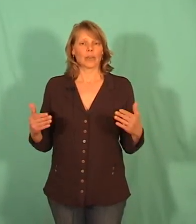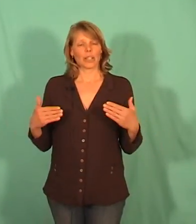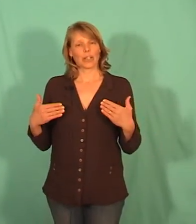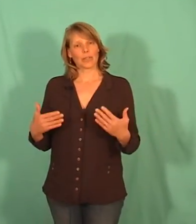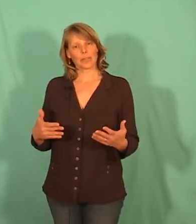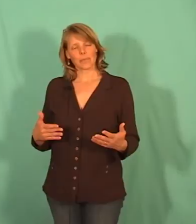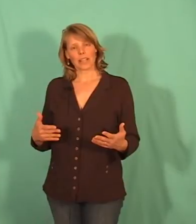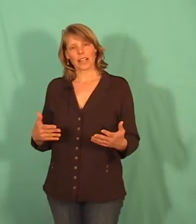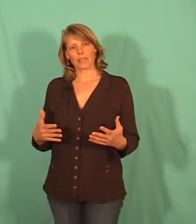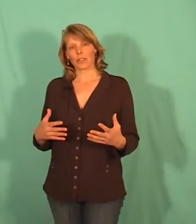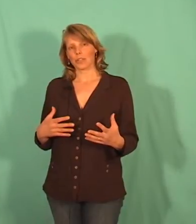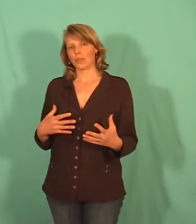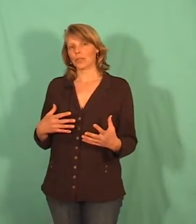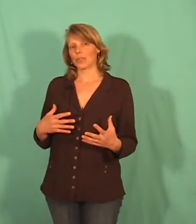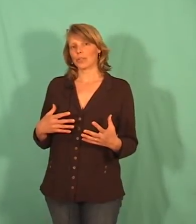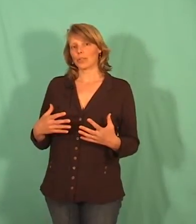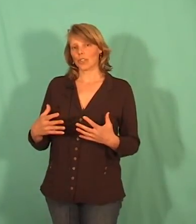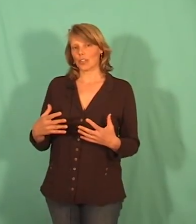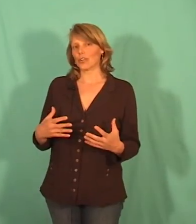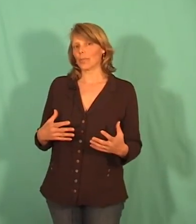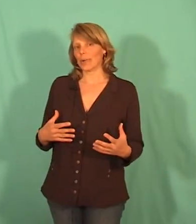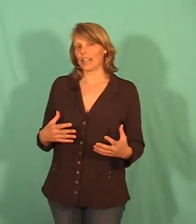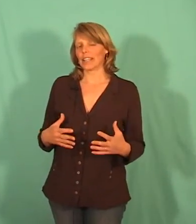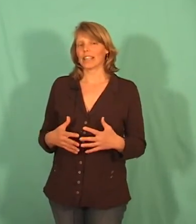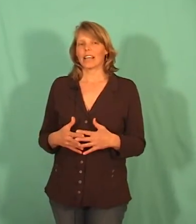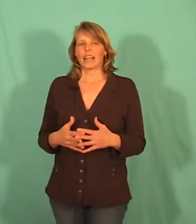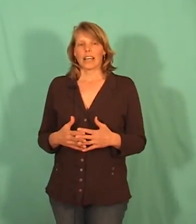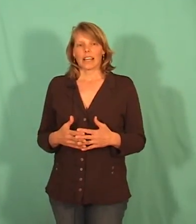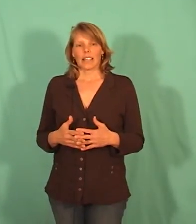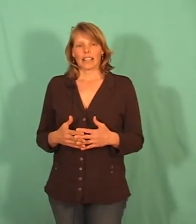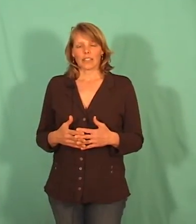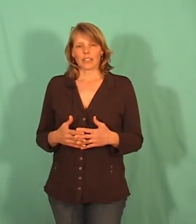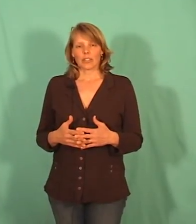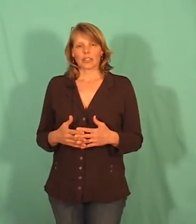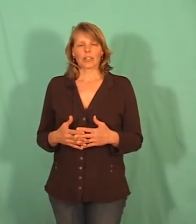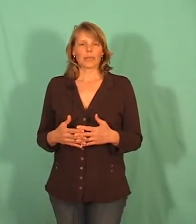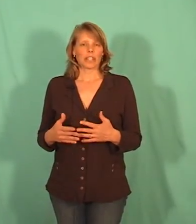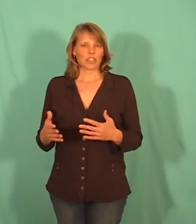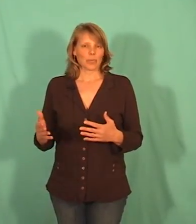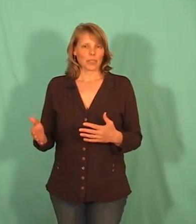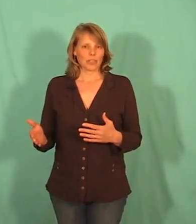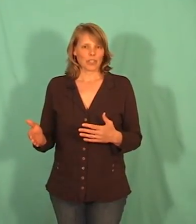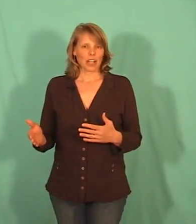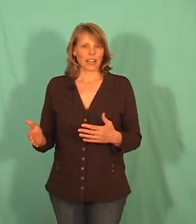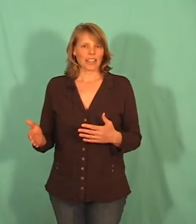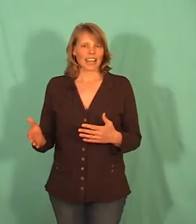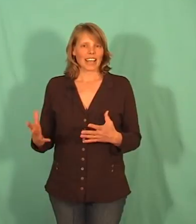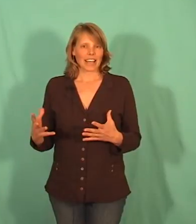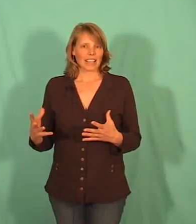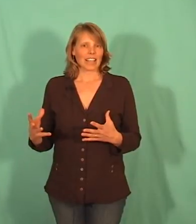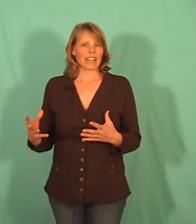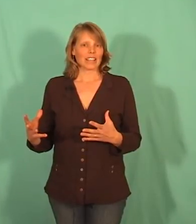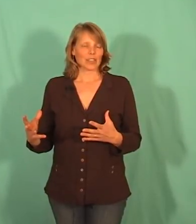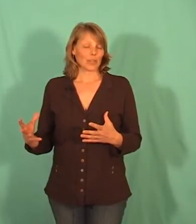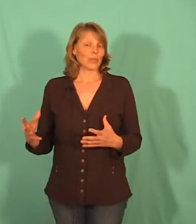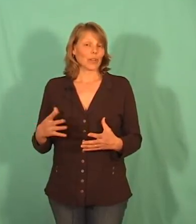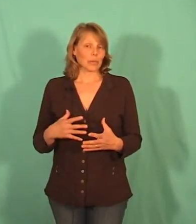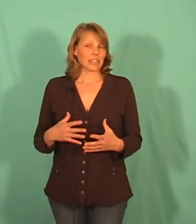here are some signs for you to start incorporating into your communication with your child, and soon they'll be